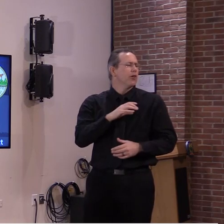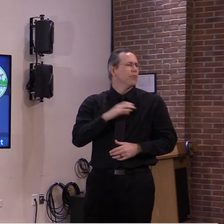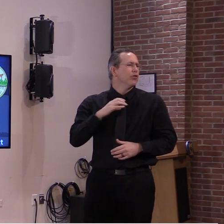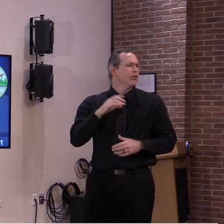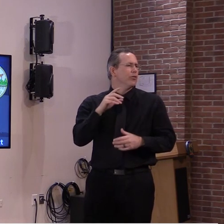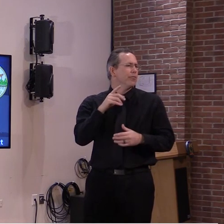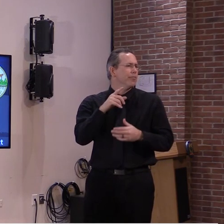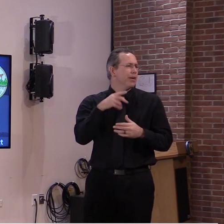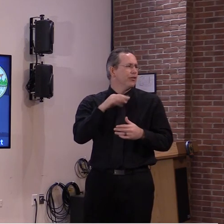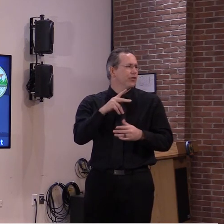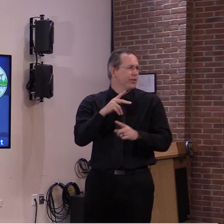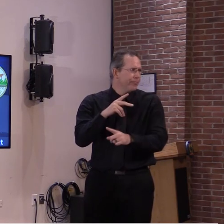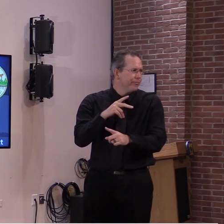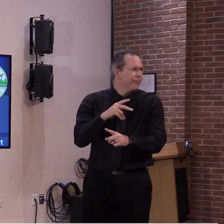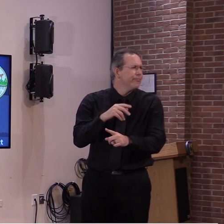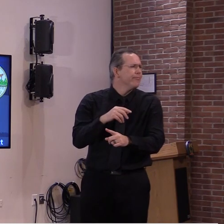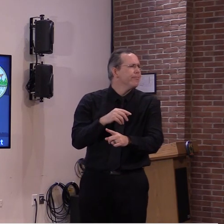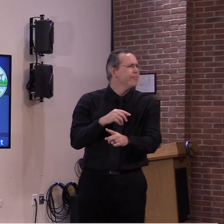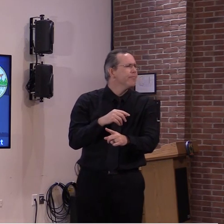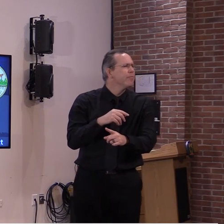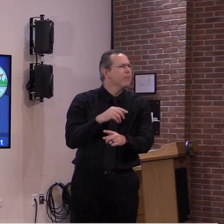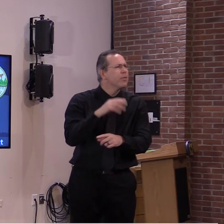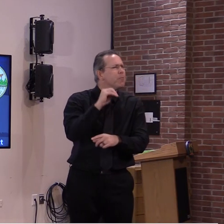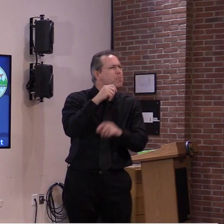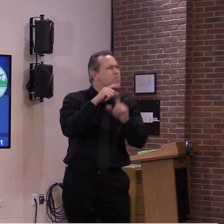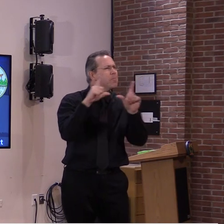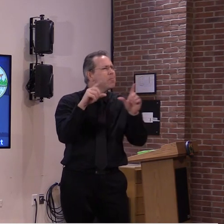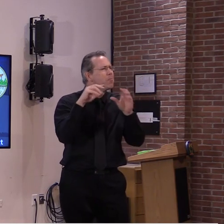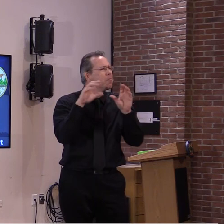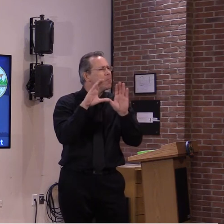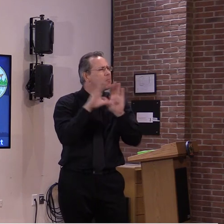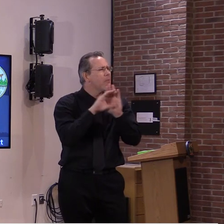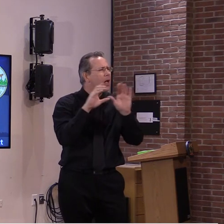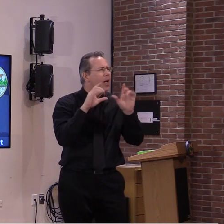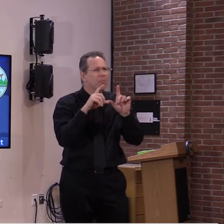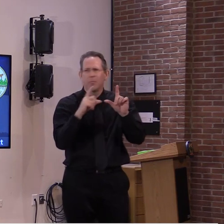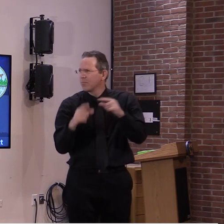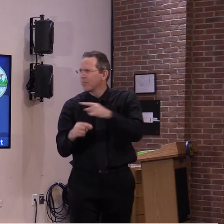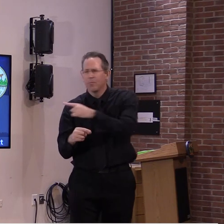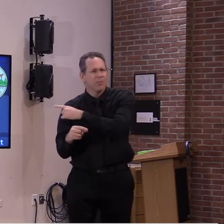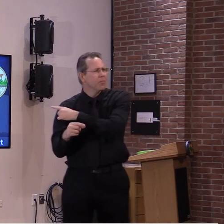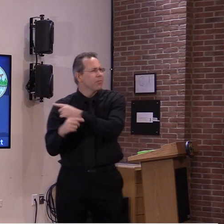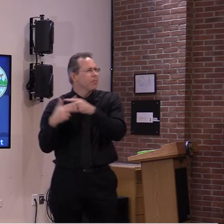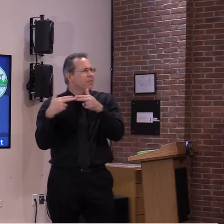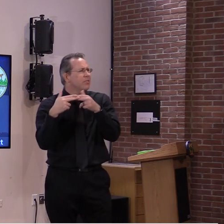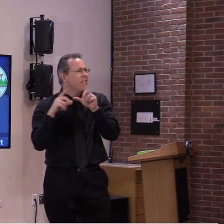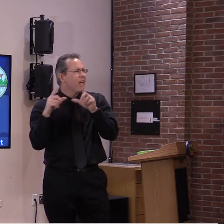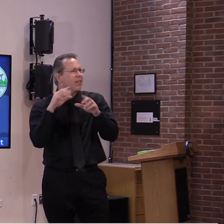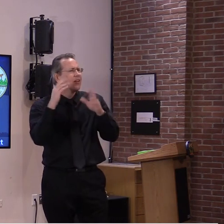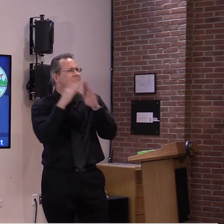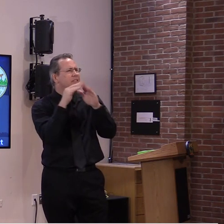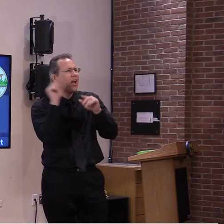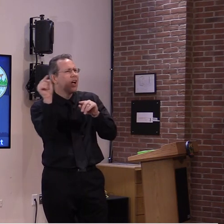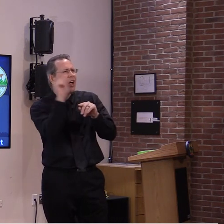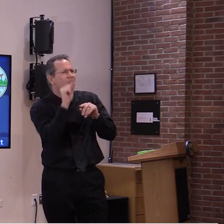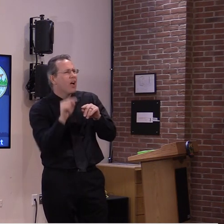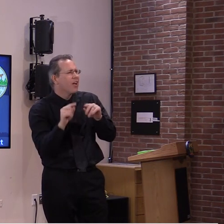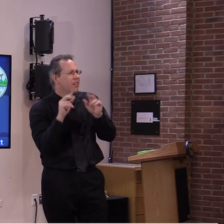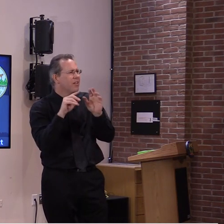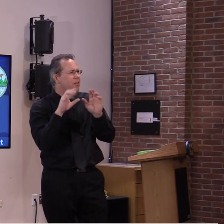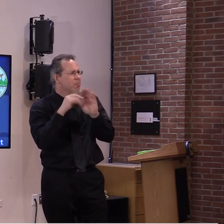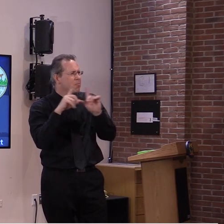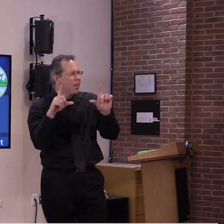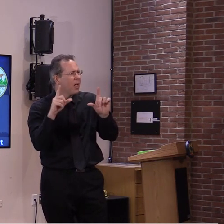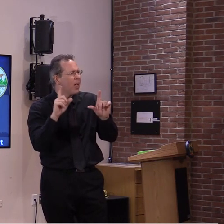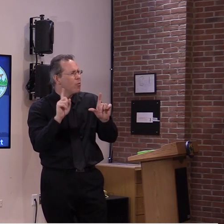that shows the cases in the last 2 weeks versus the list of towns which shows cumulative cases, that map, in both